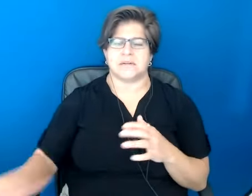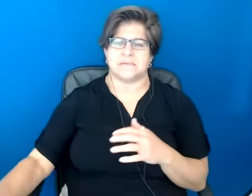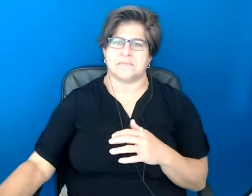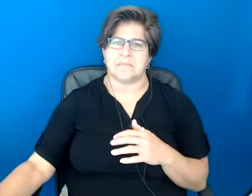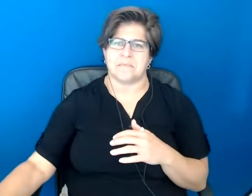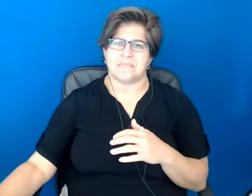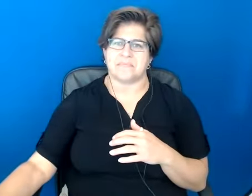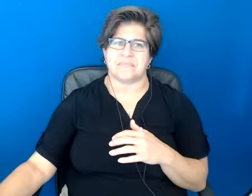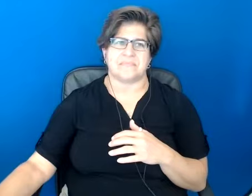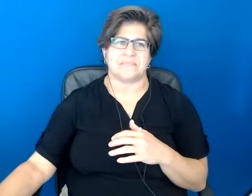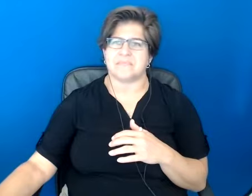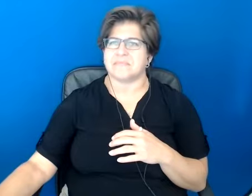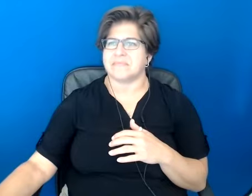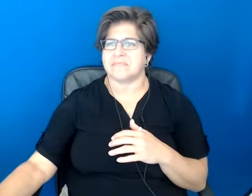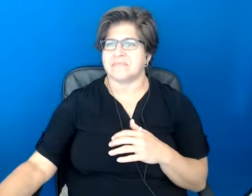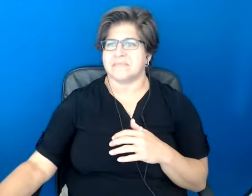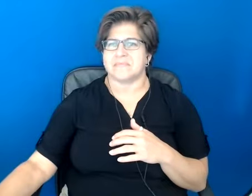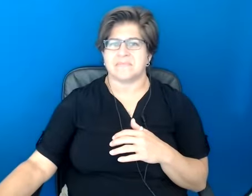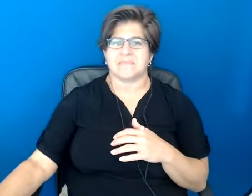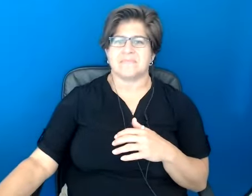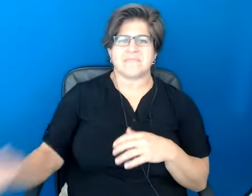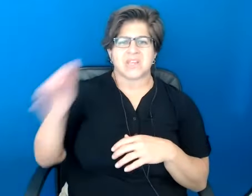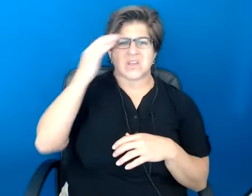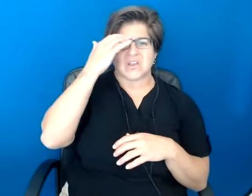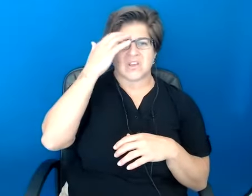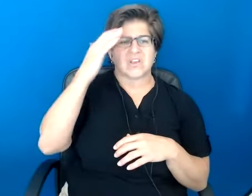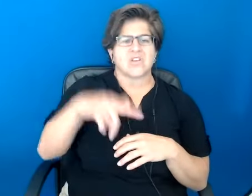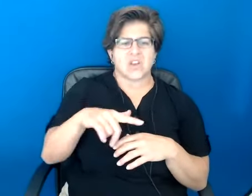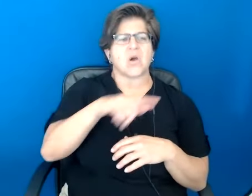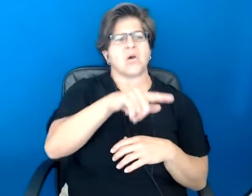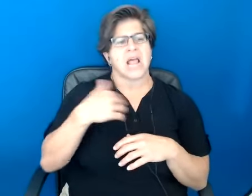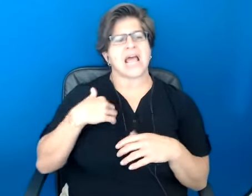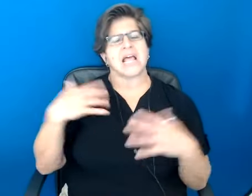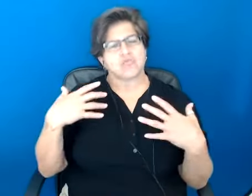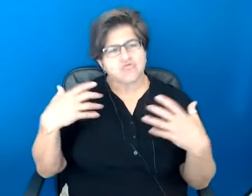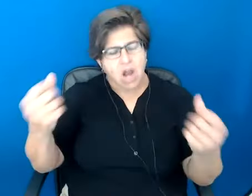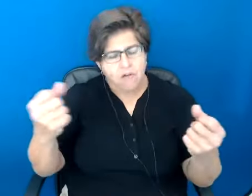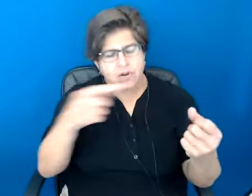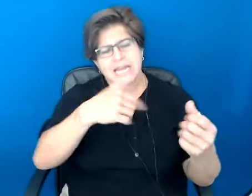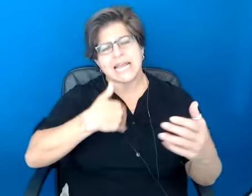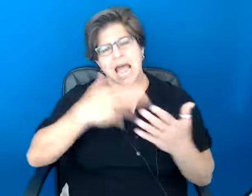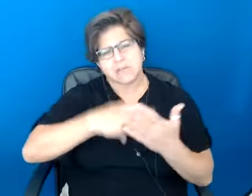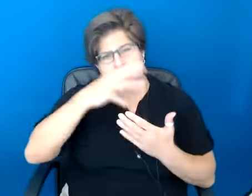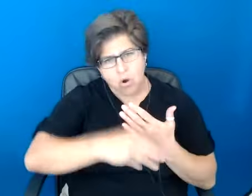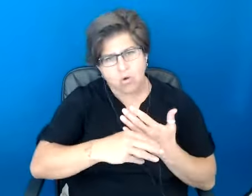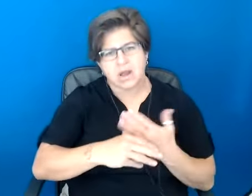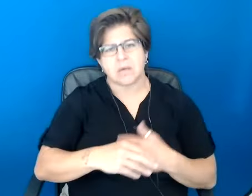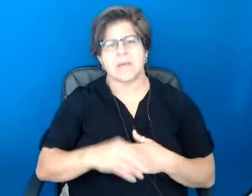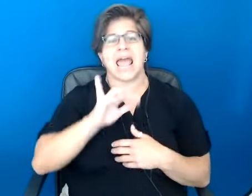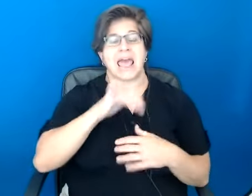life, having to nurse this man, watch him going for a big 6'4", well-built man to a stick insect.